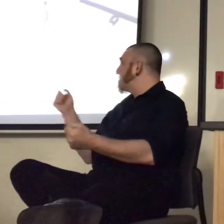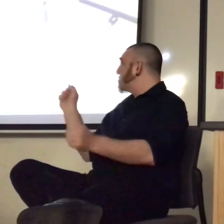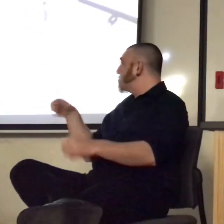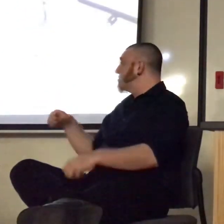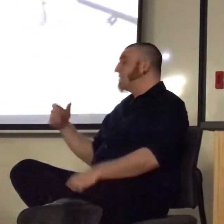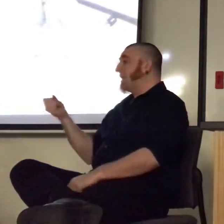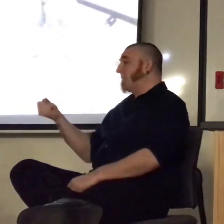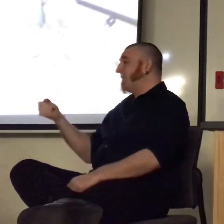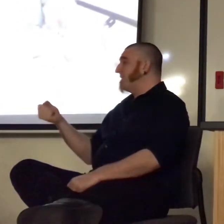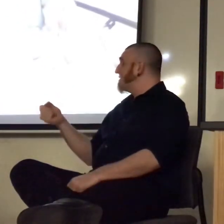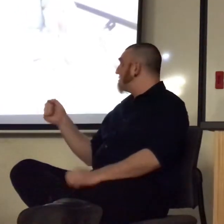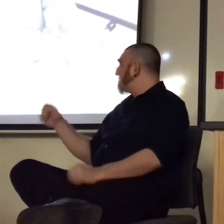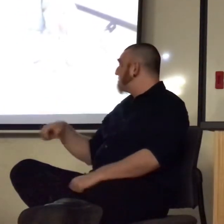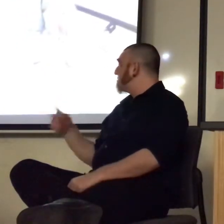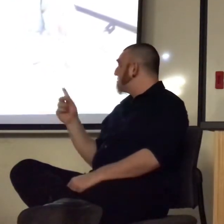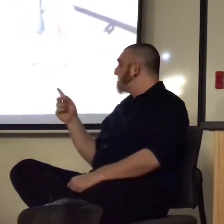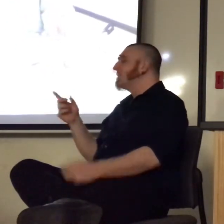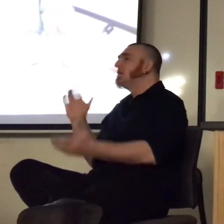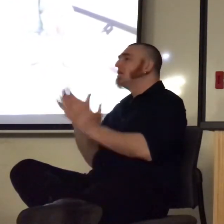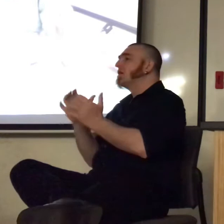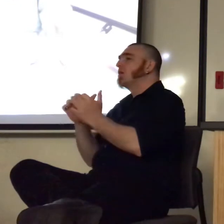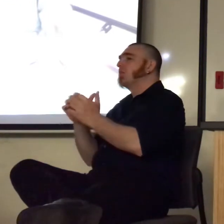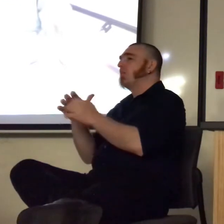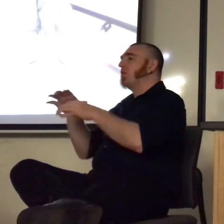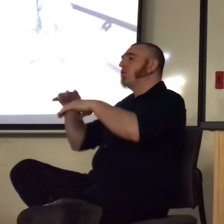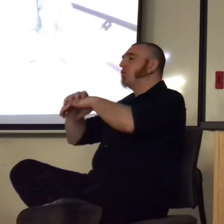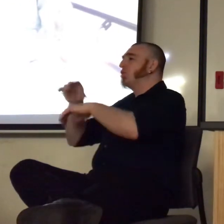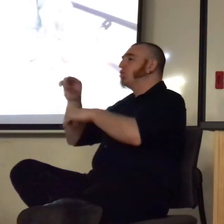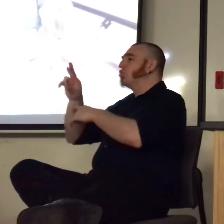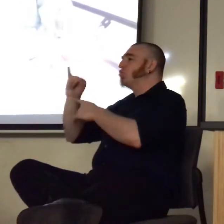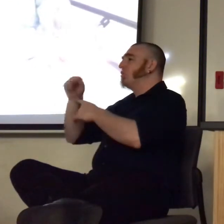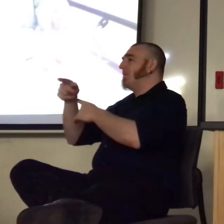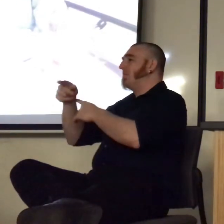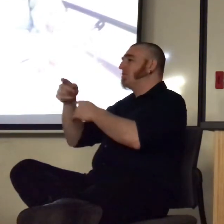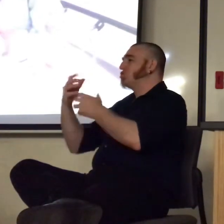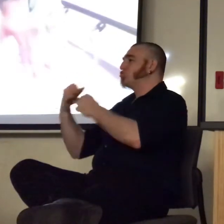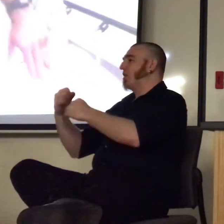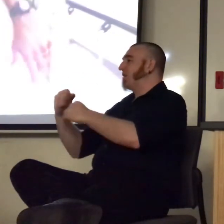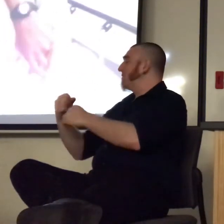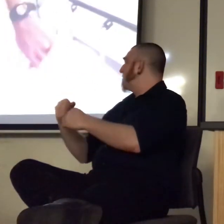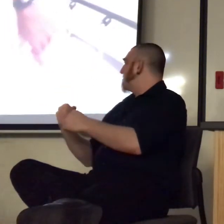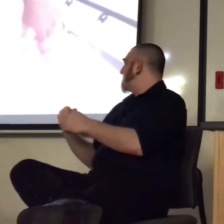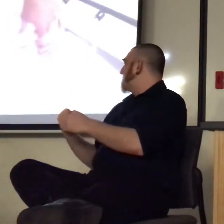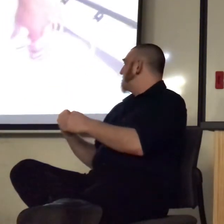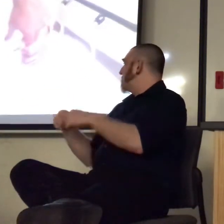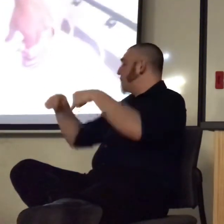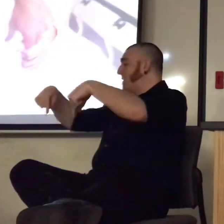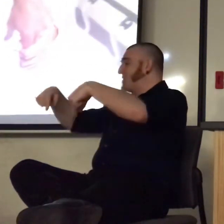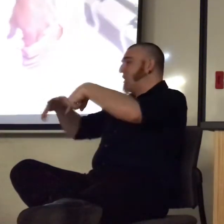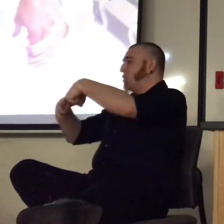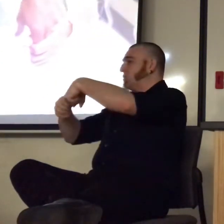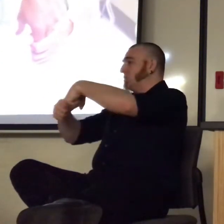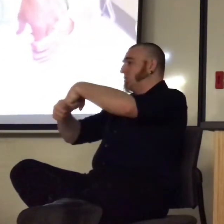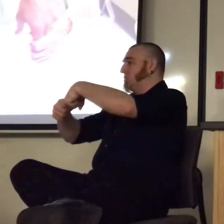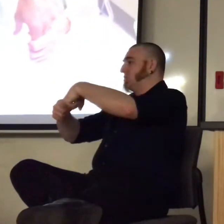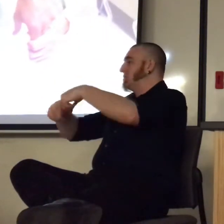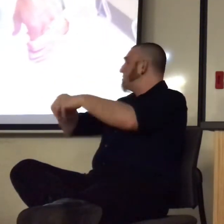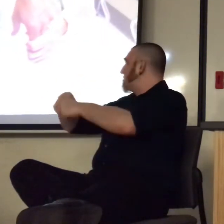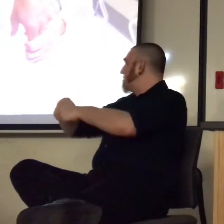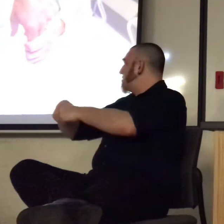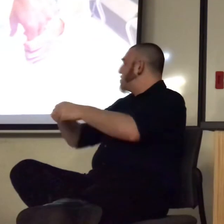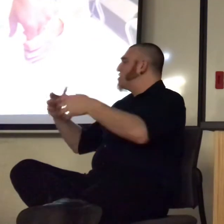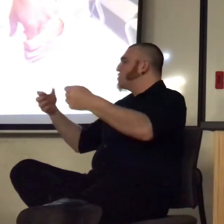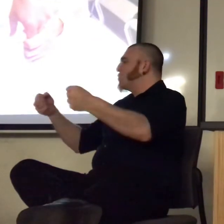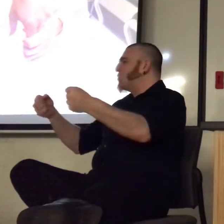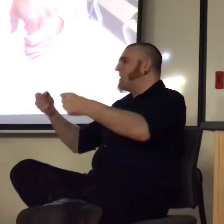make a fist. Now. Hey, Chick, compare her grip strength, though. Go ahead and put both fingers now and compare that. Squeeze as hard as you